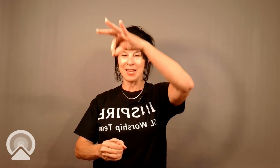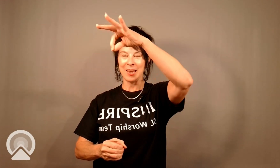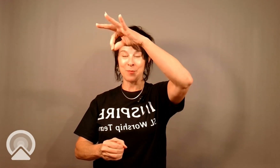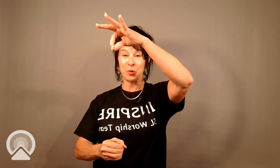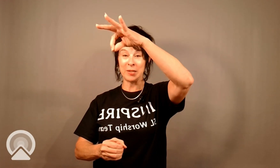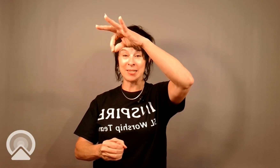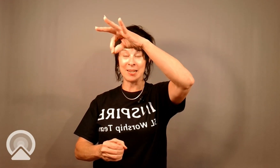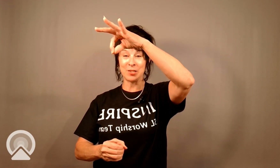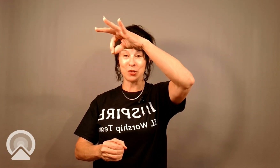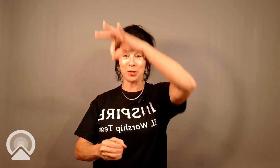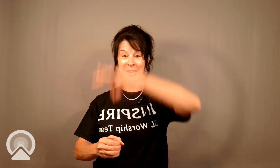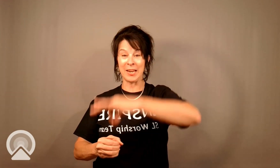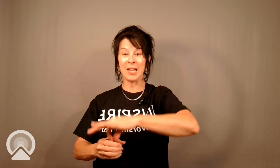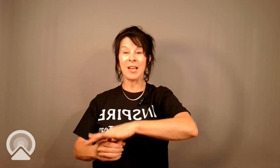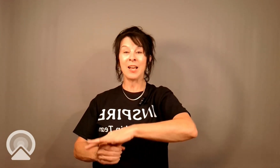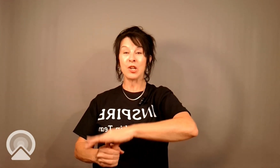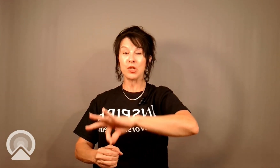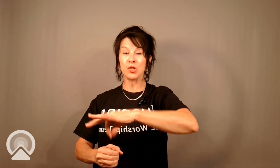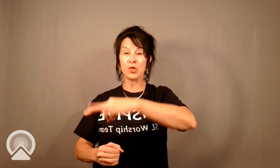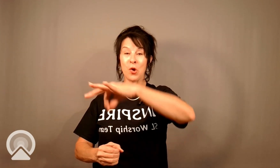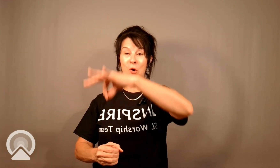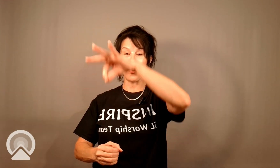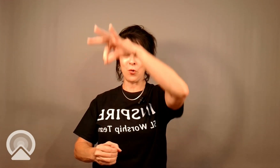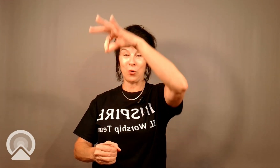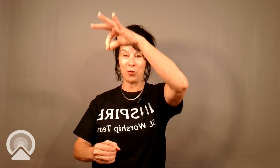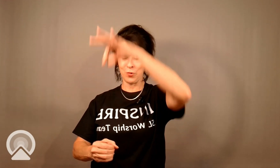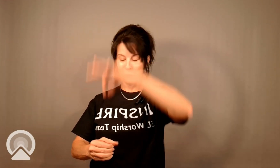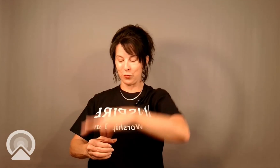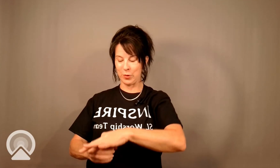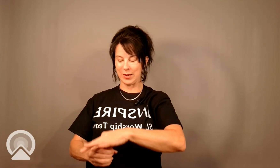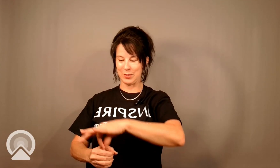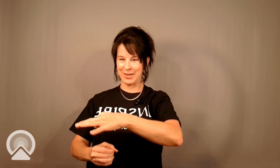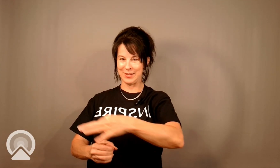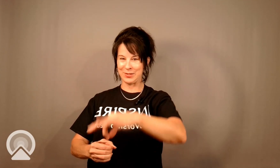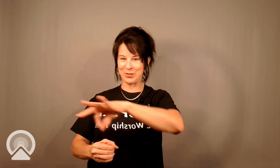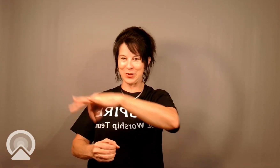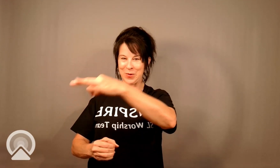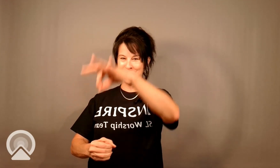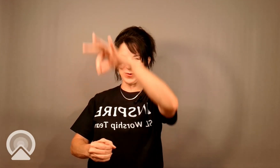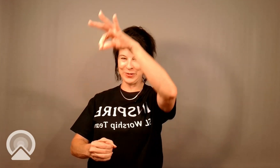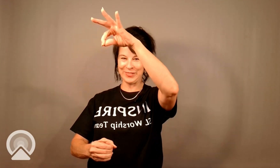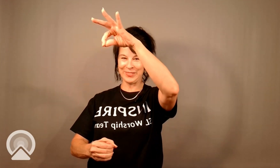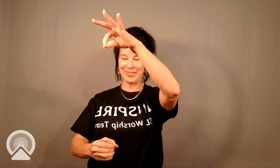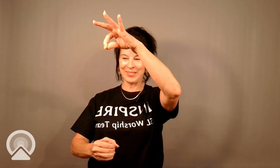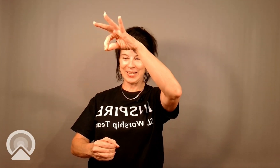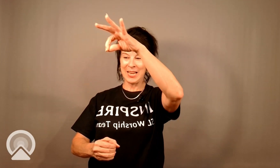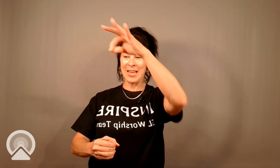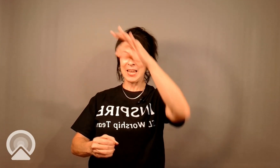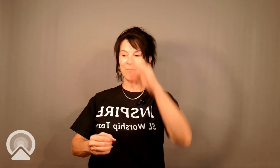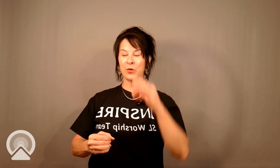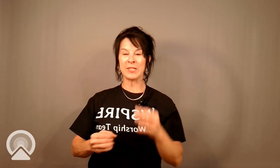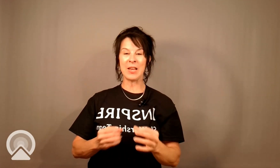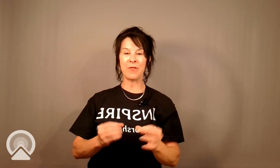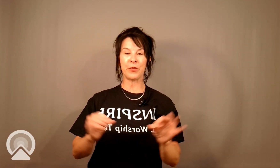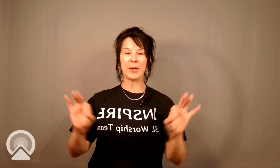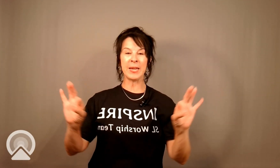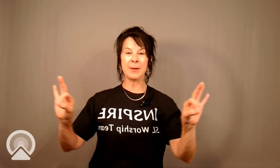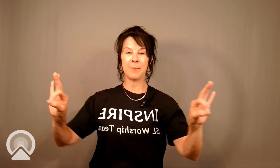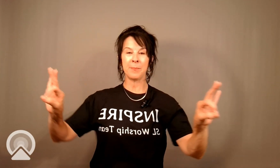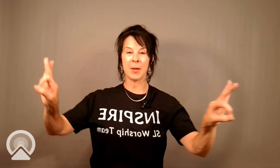and pulling a string. Soul. Wiggle it. Soul. And for set free,